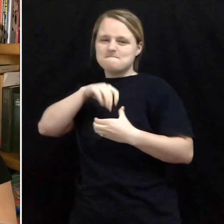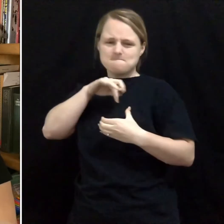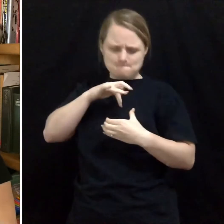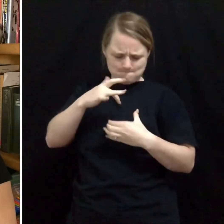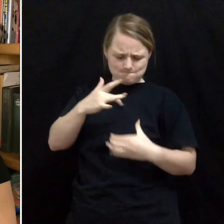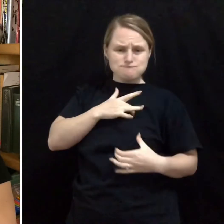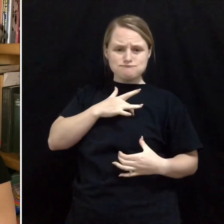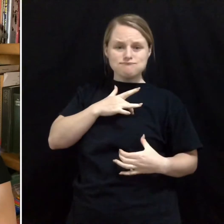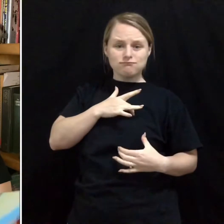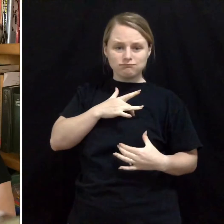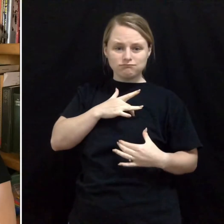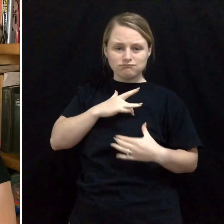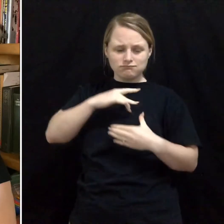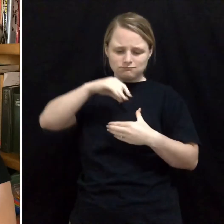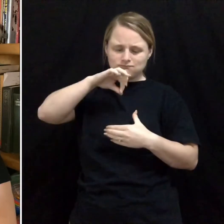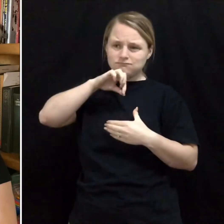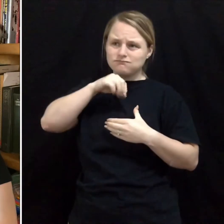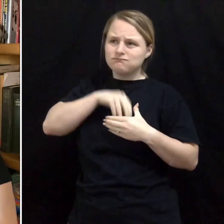of the clouds.